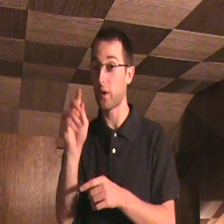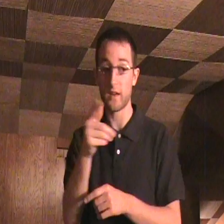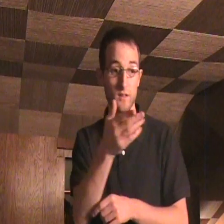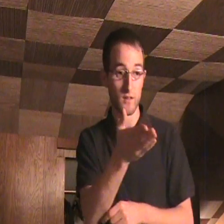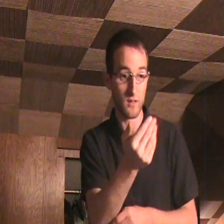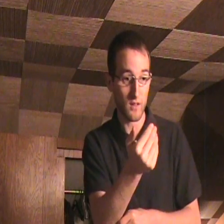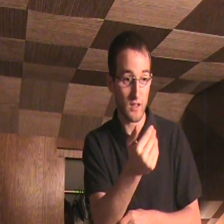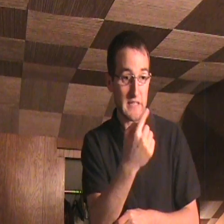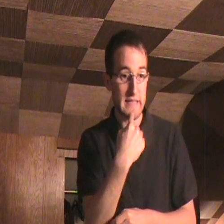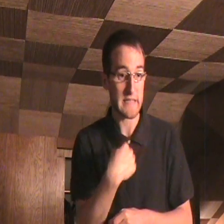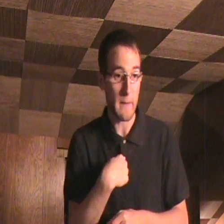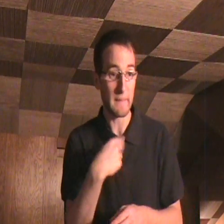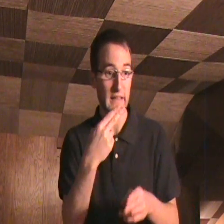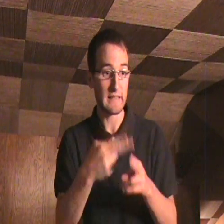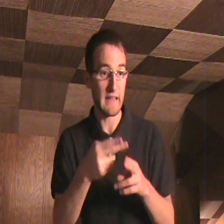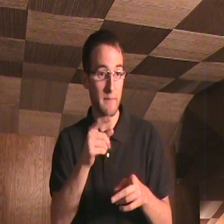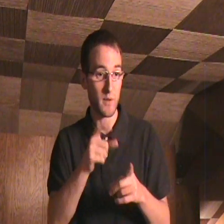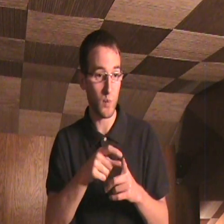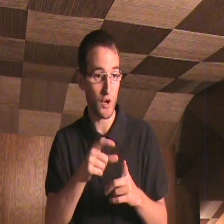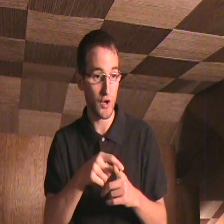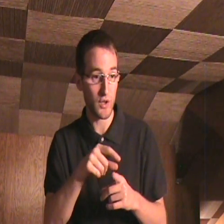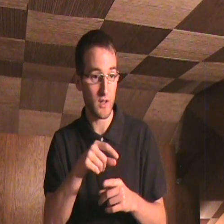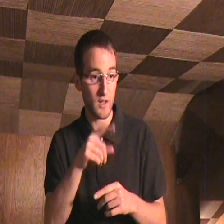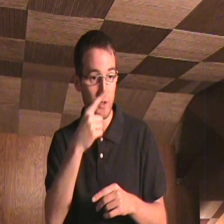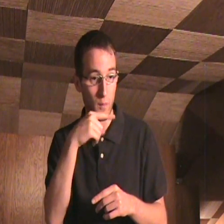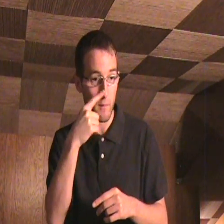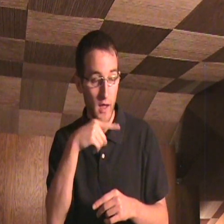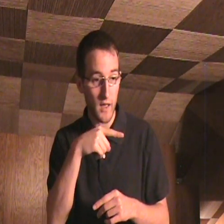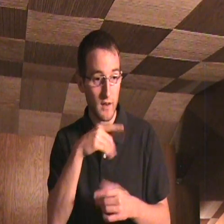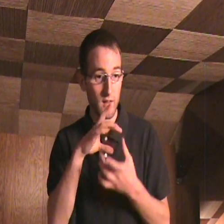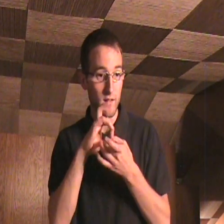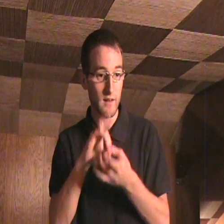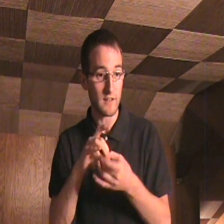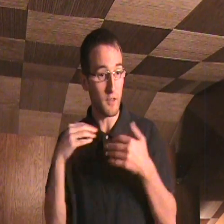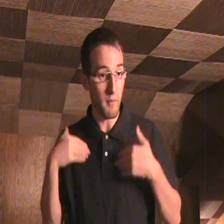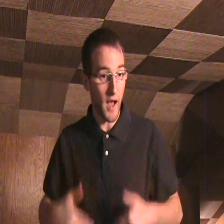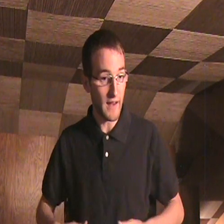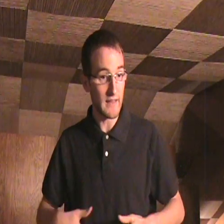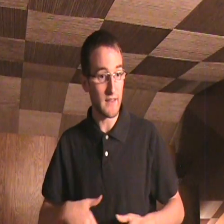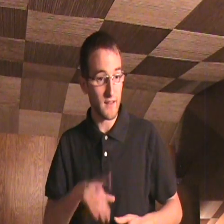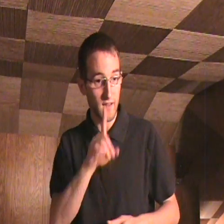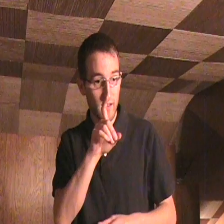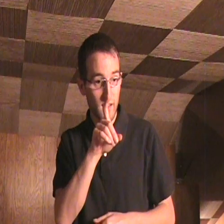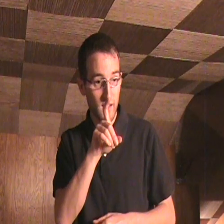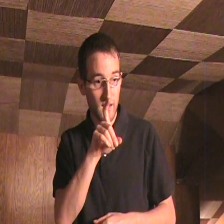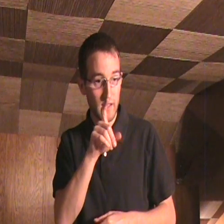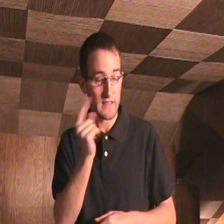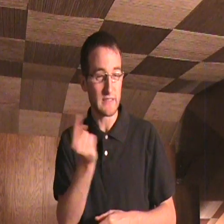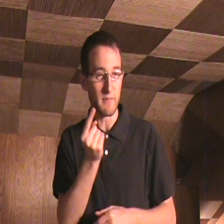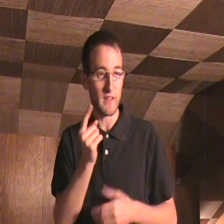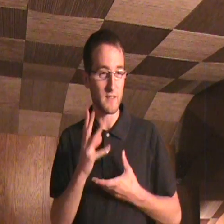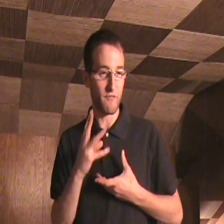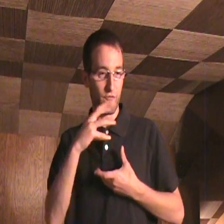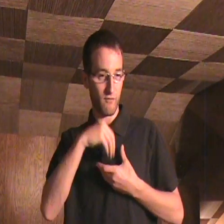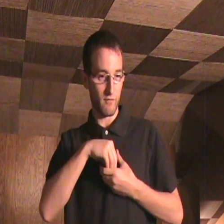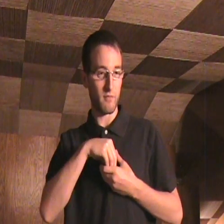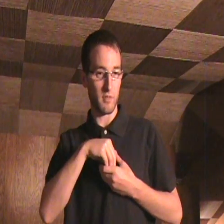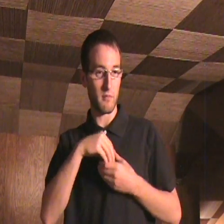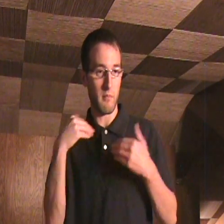naming word that's part of your body? Something that's part of your body. Nose. Excellent.